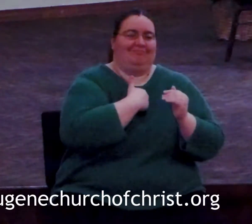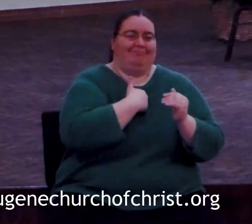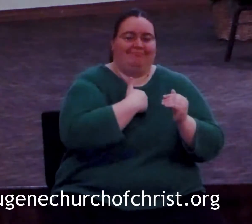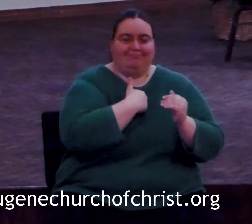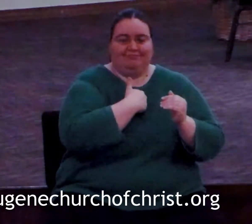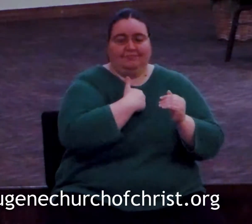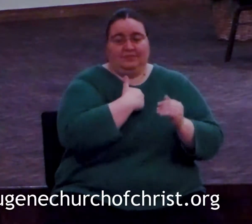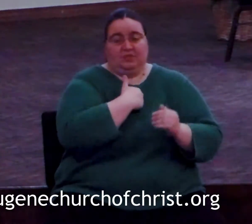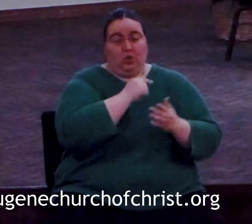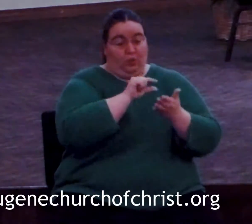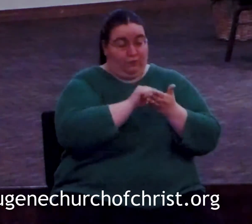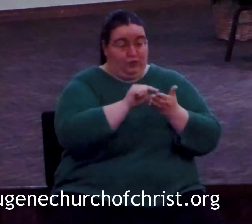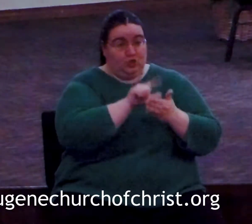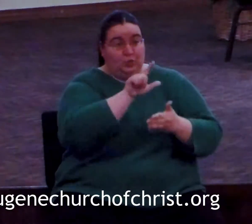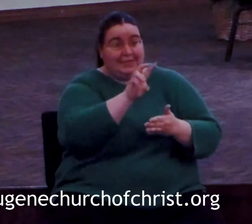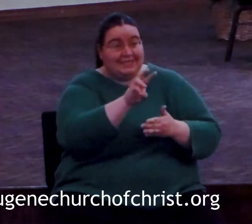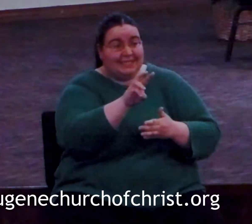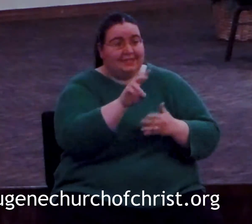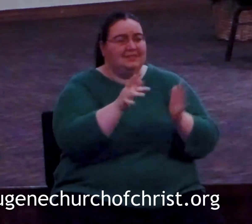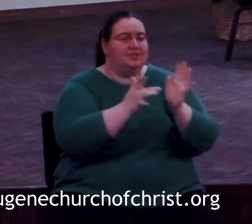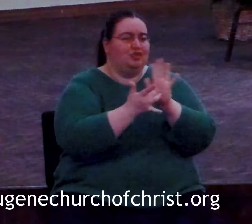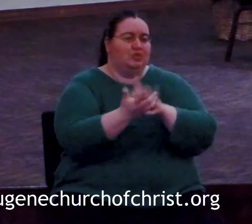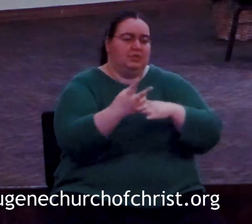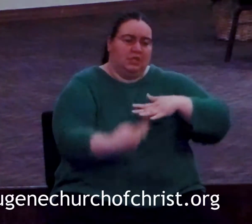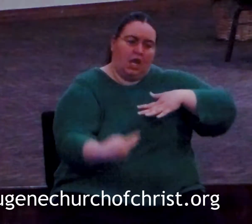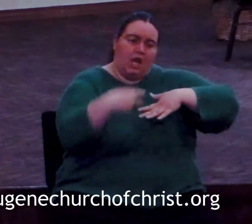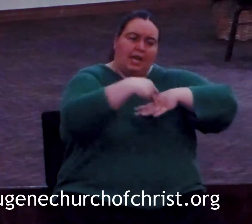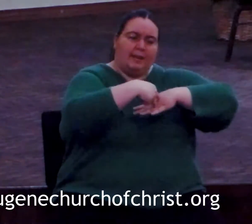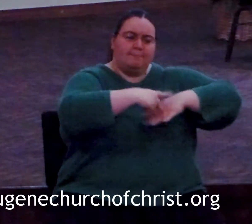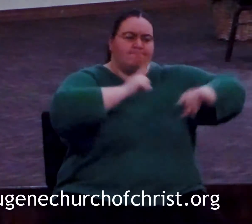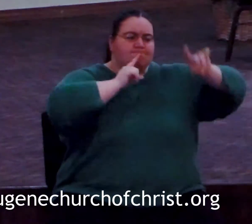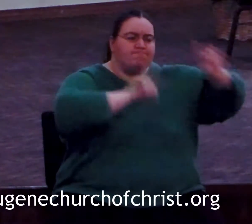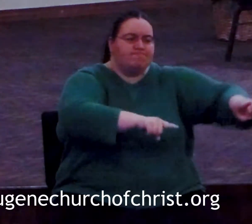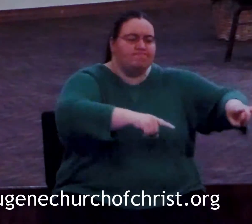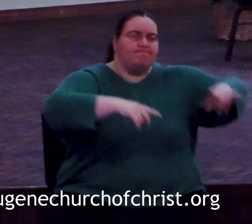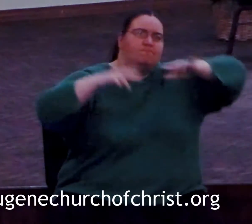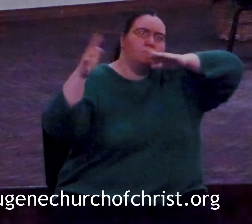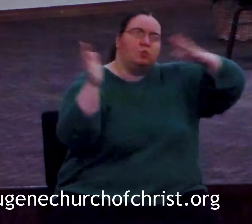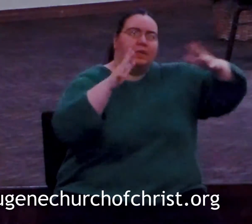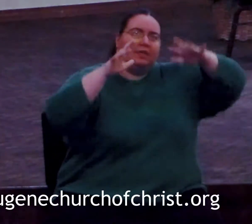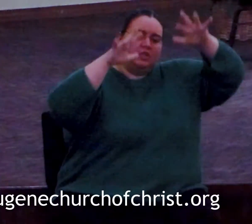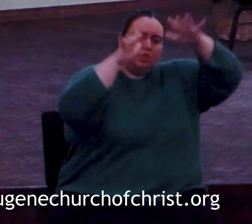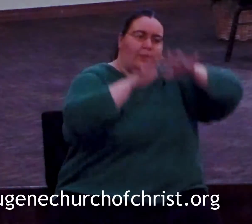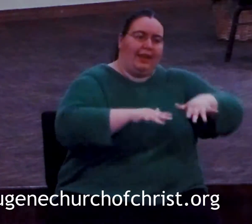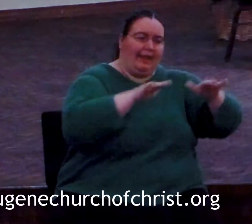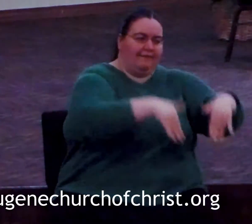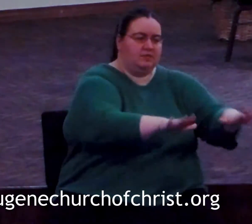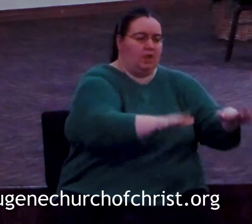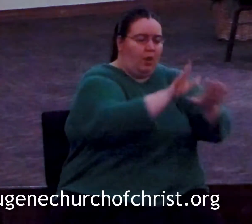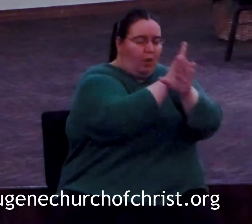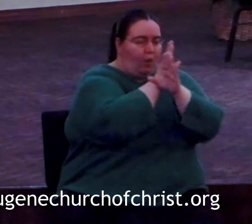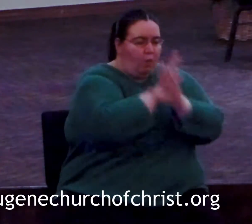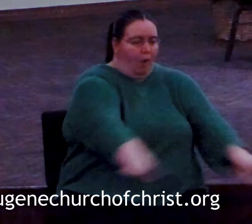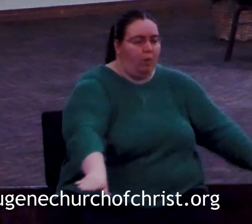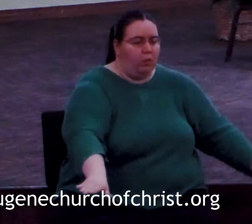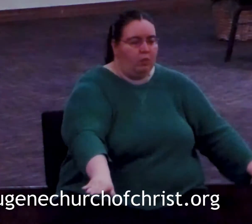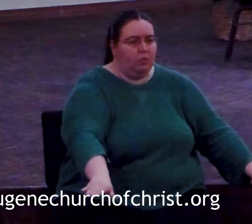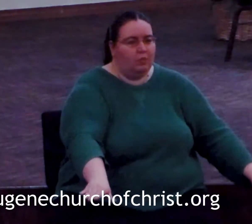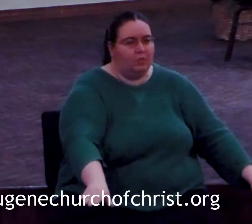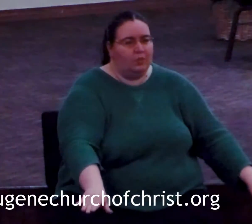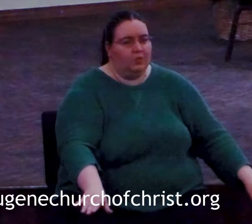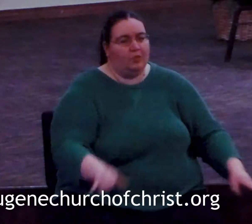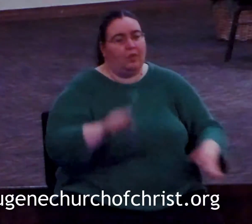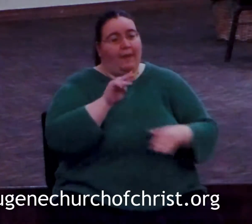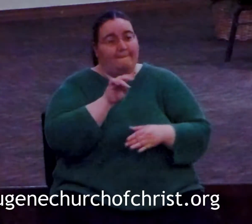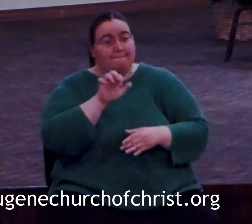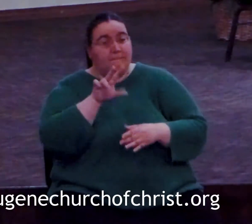8 and verse 26, it says, he got up and rebuked the winds and the waves, and it was completely calm. Or the way Mark puts it is, he got